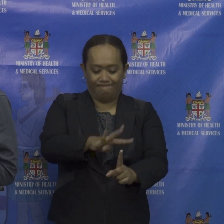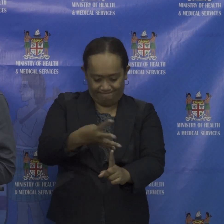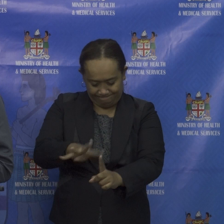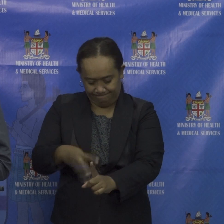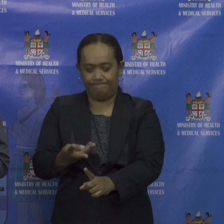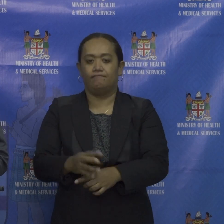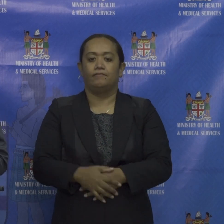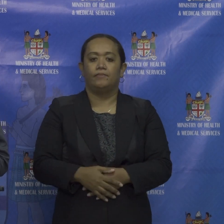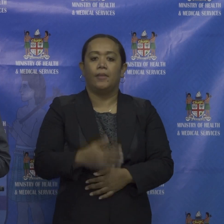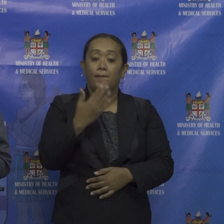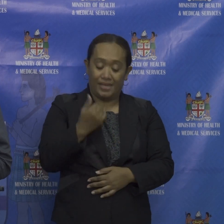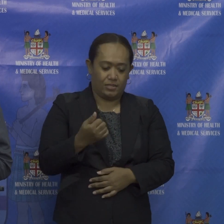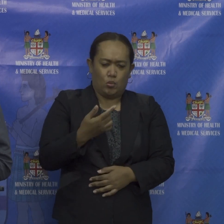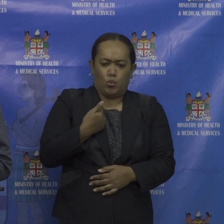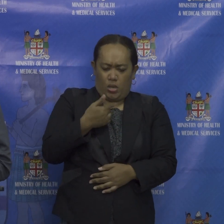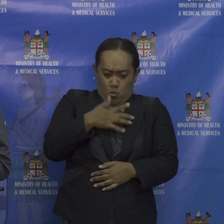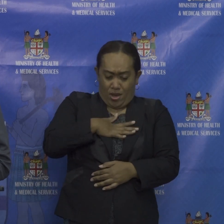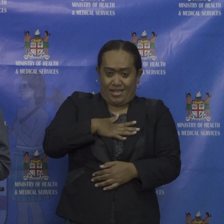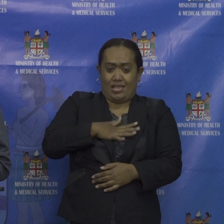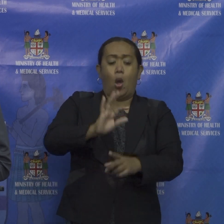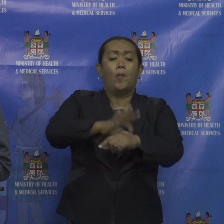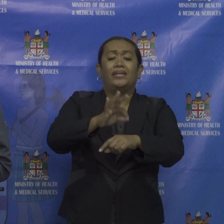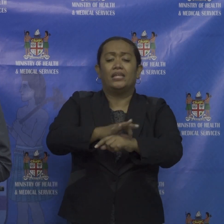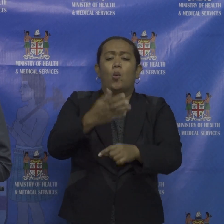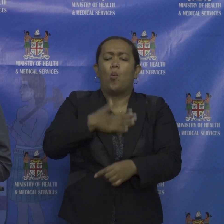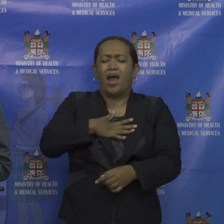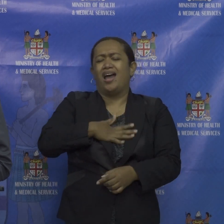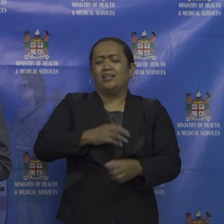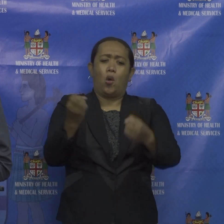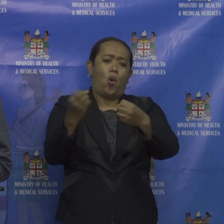we can make sure that the hospital actually stays COVID-free.